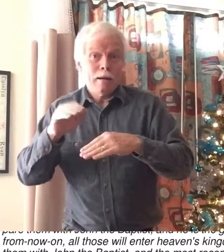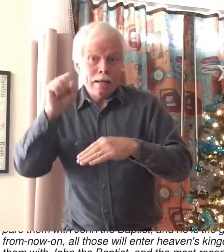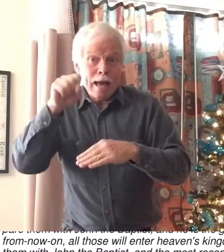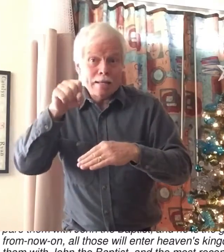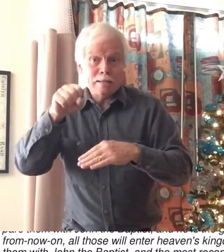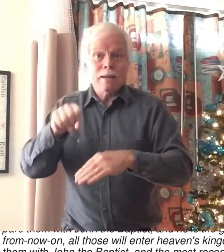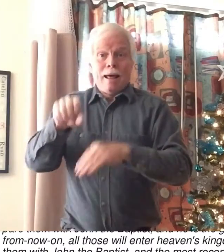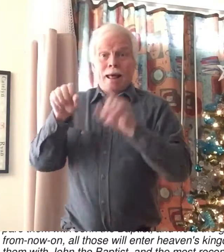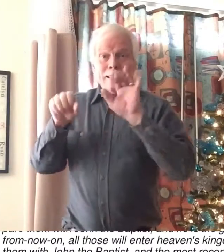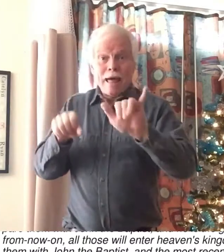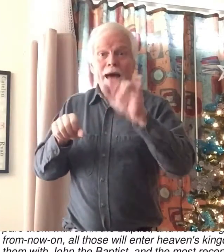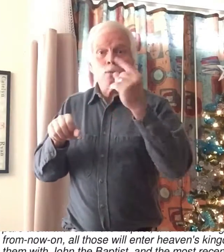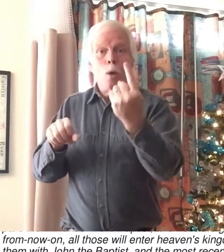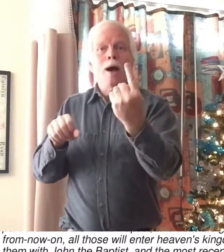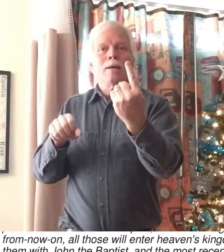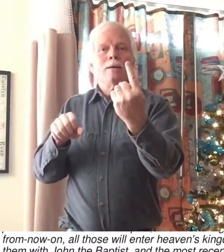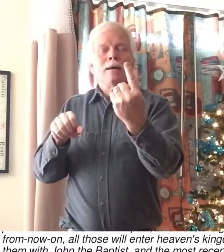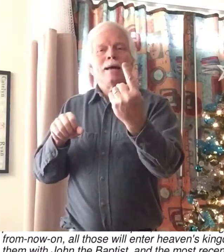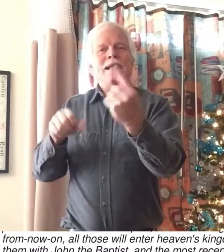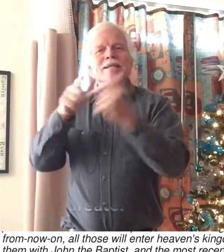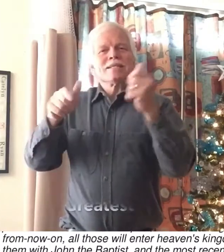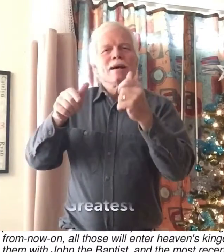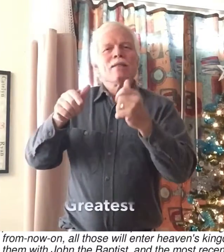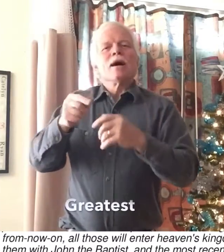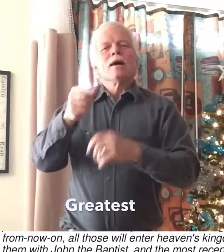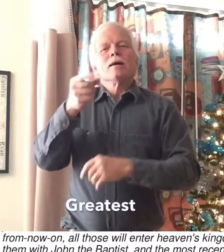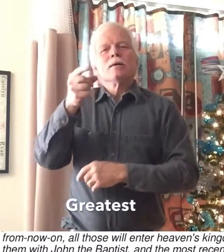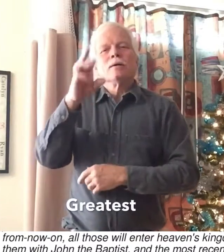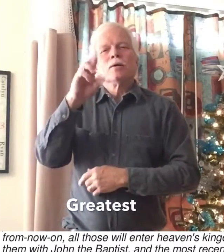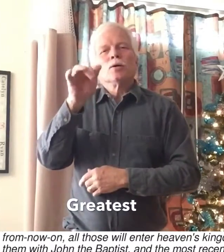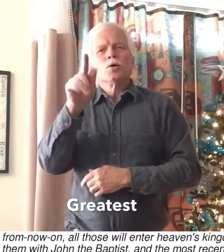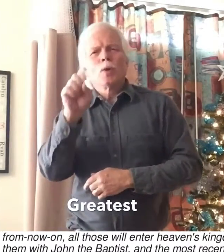Baptist, and he is the greatest